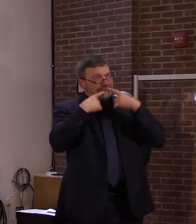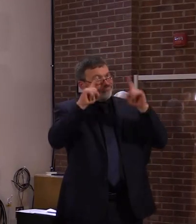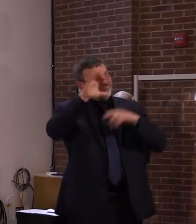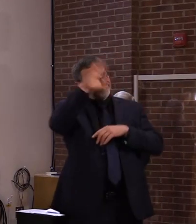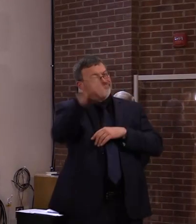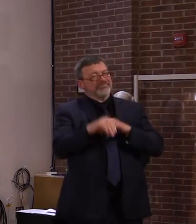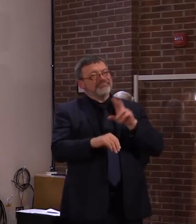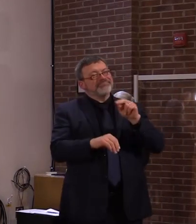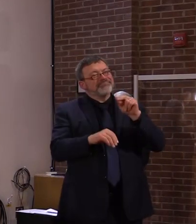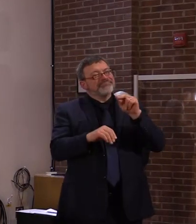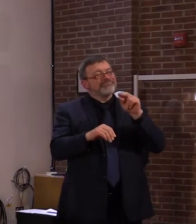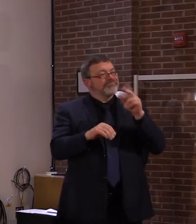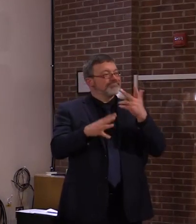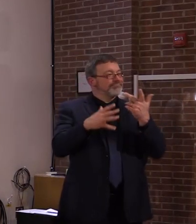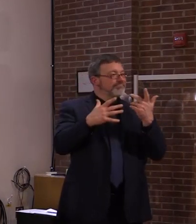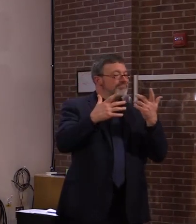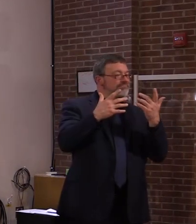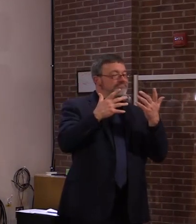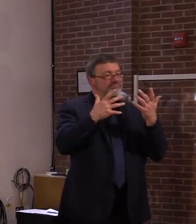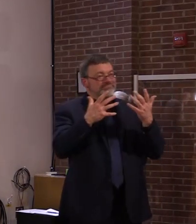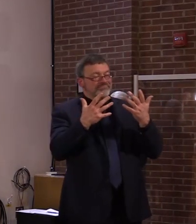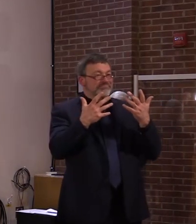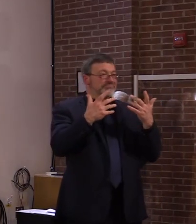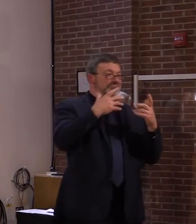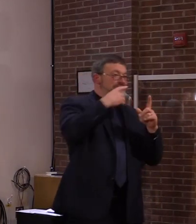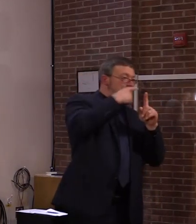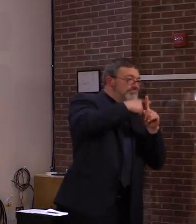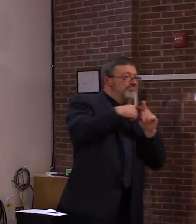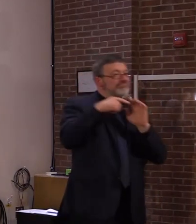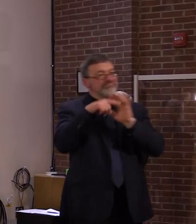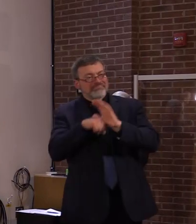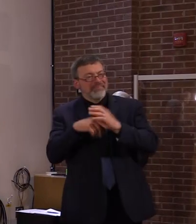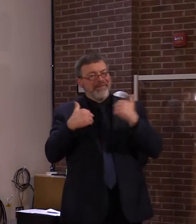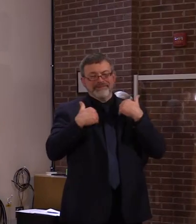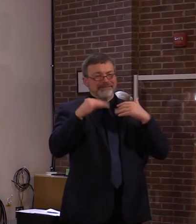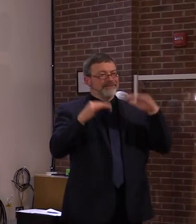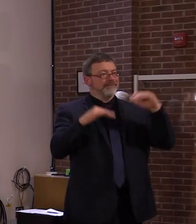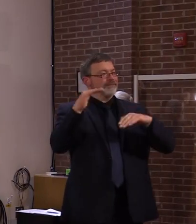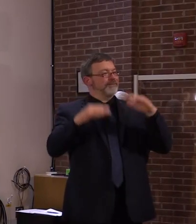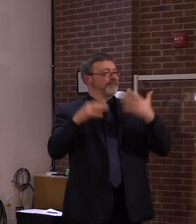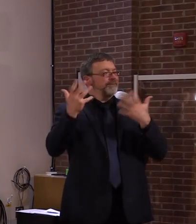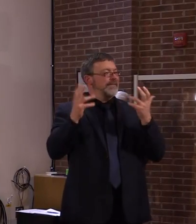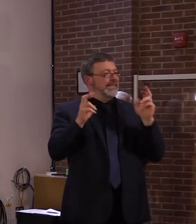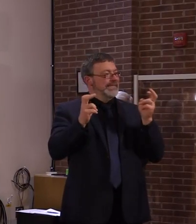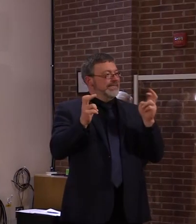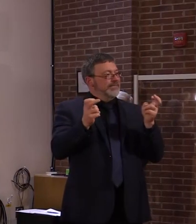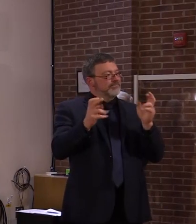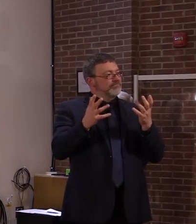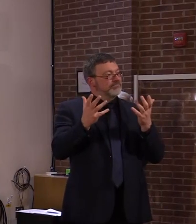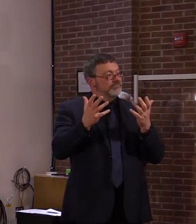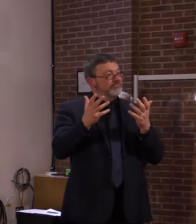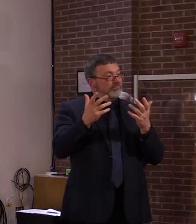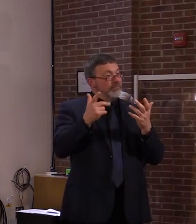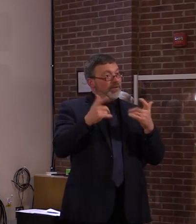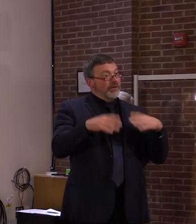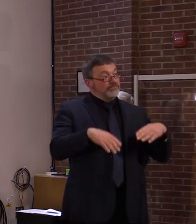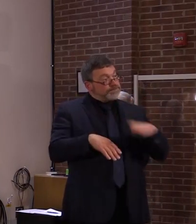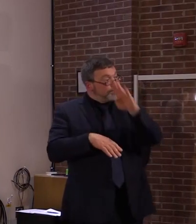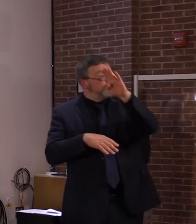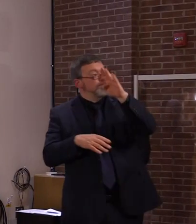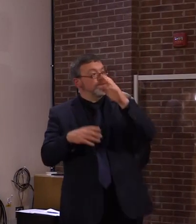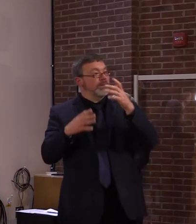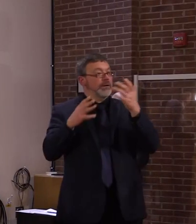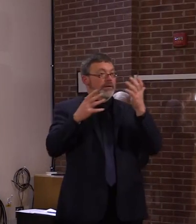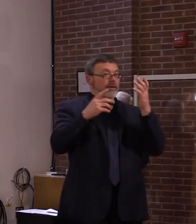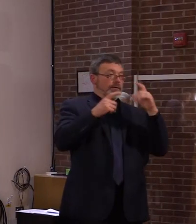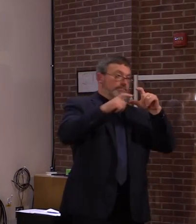over time when their surges occurred, what their date of mask mandate was, when